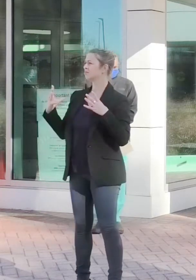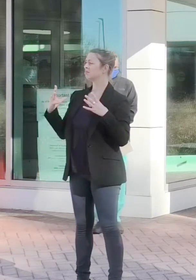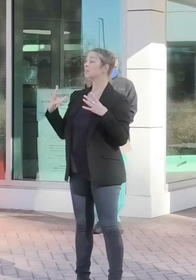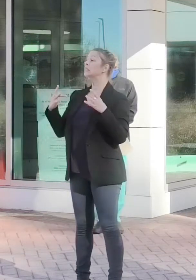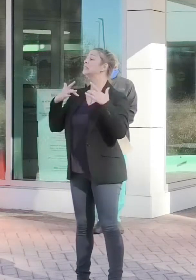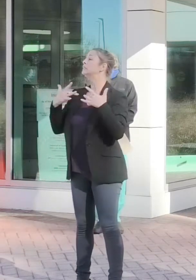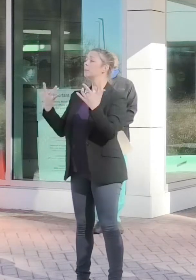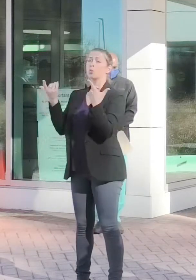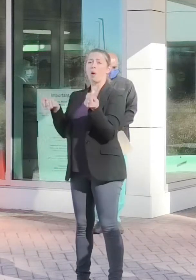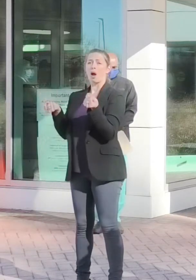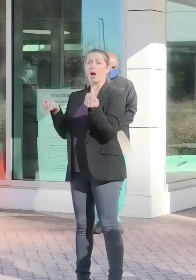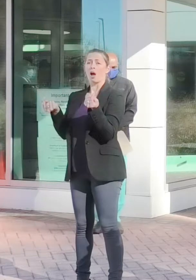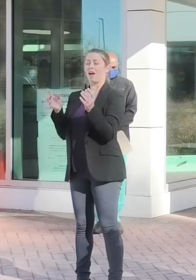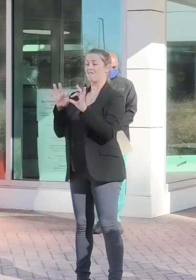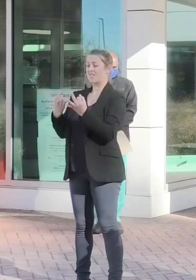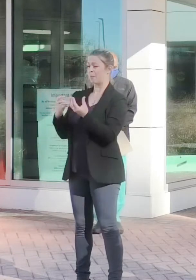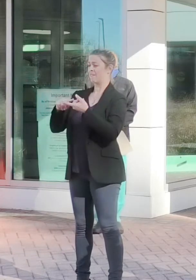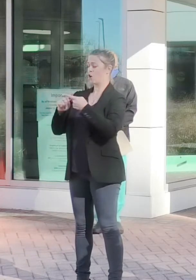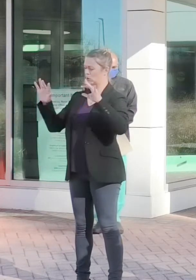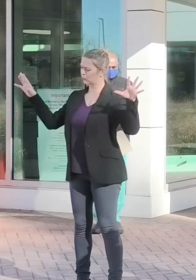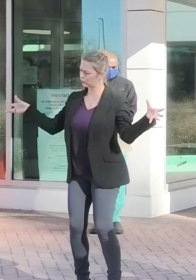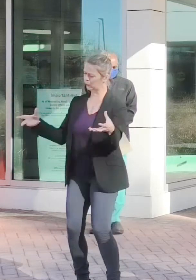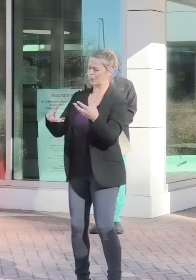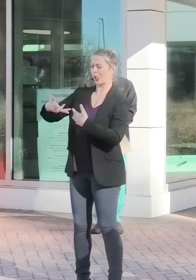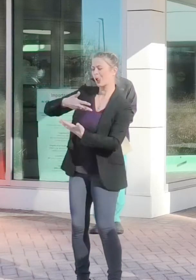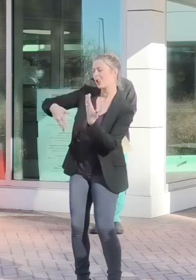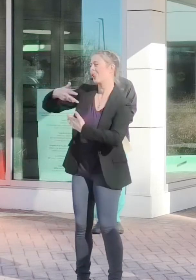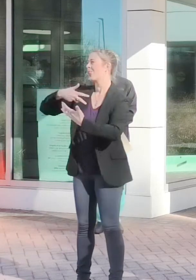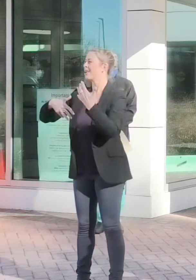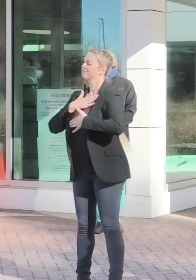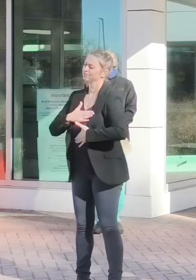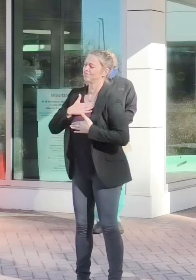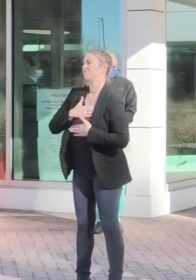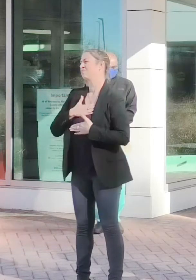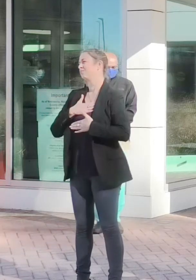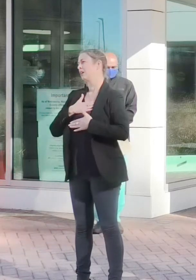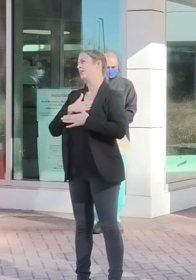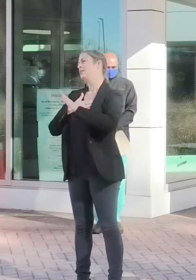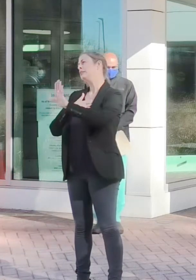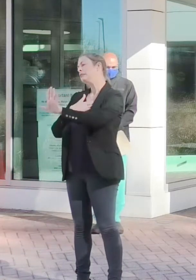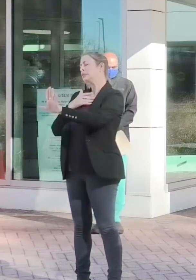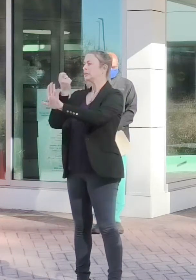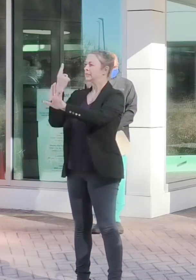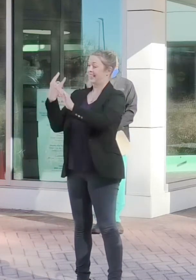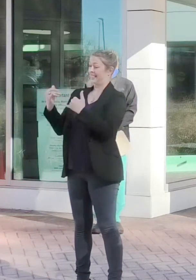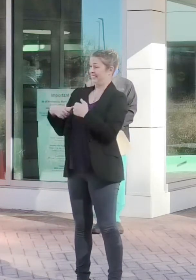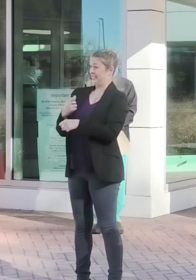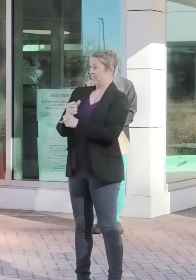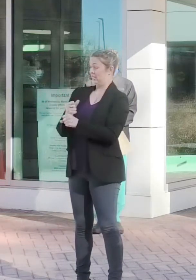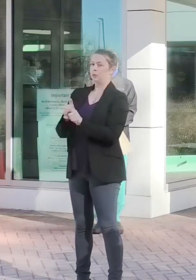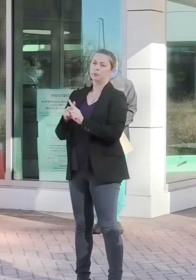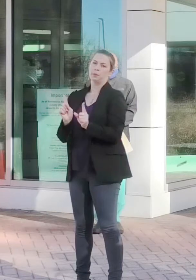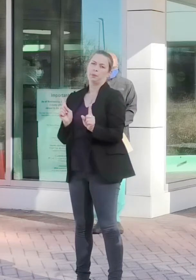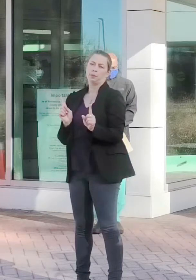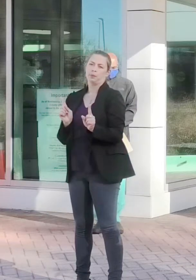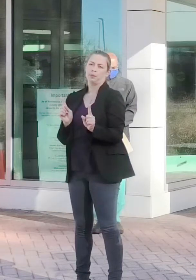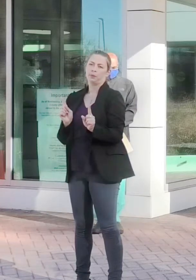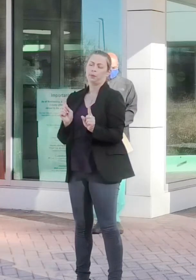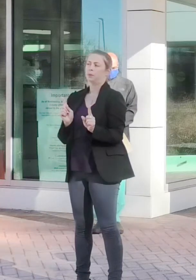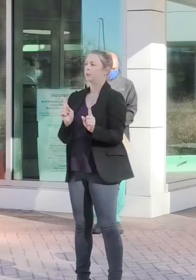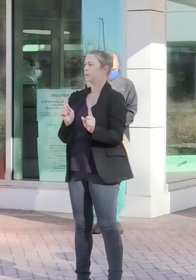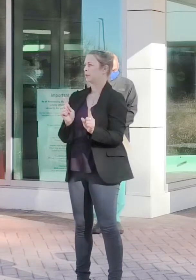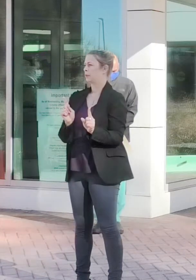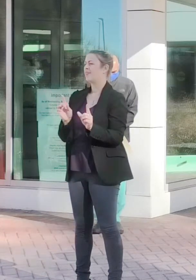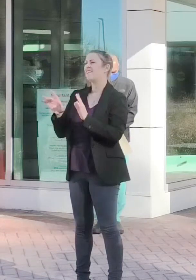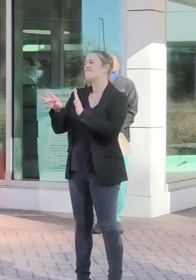close friends. This year, more than others, we need to take care of each other by finding alternative ways to